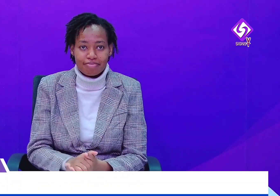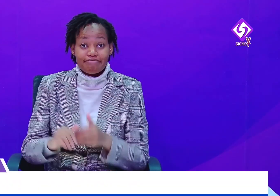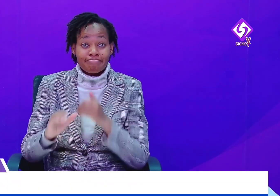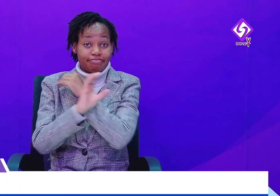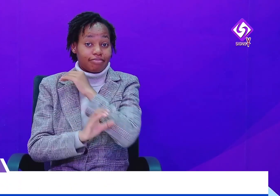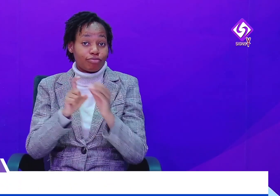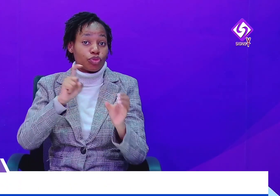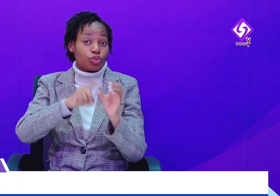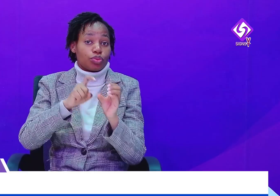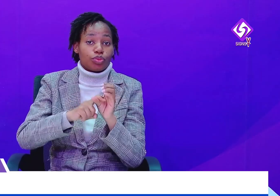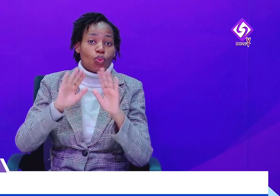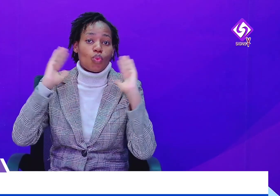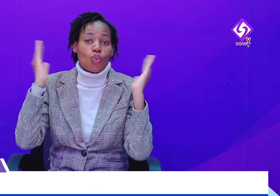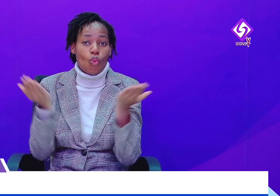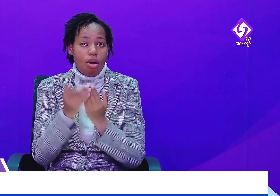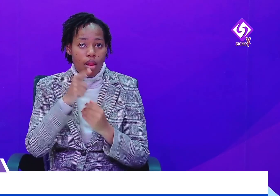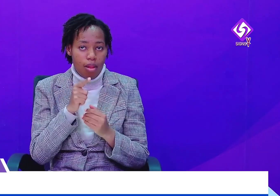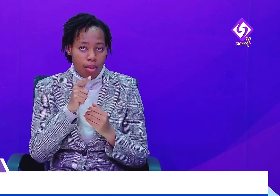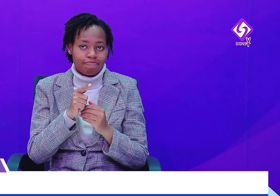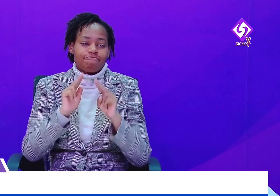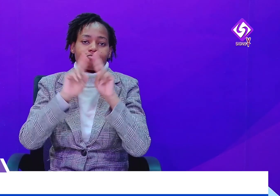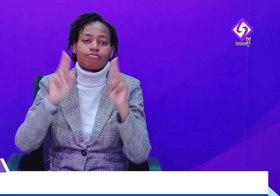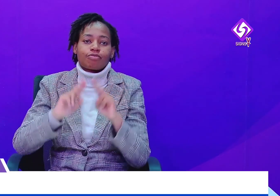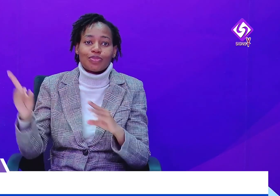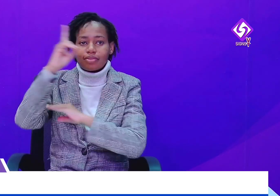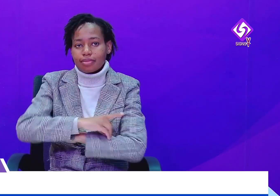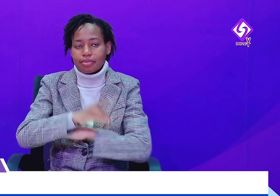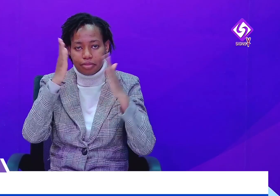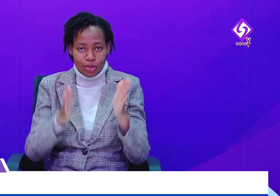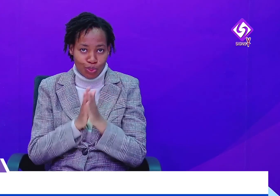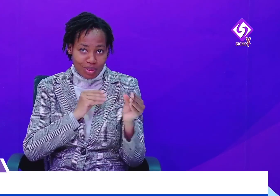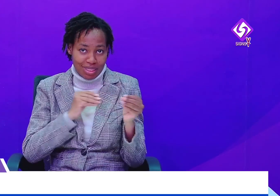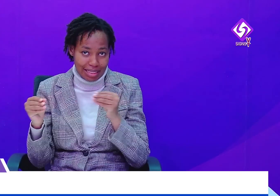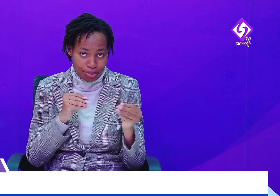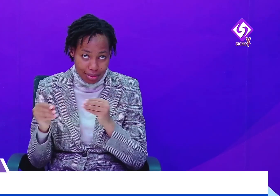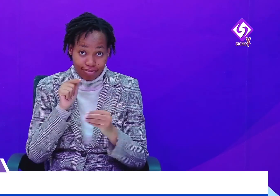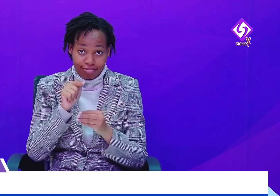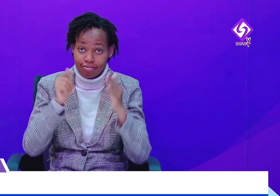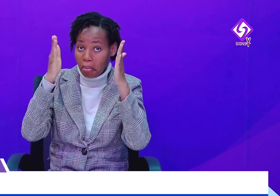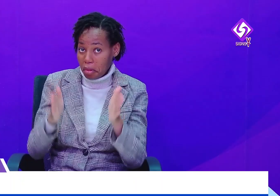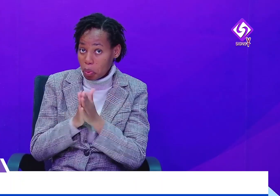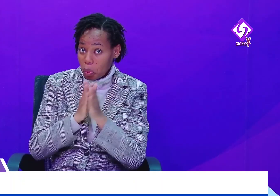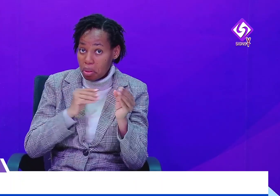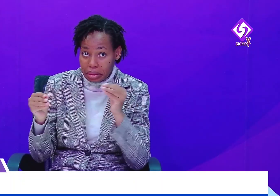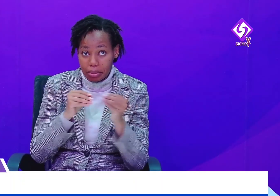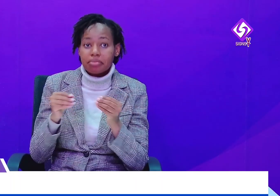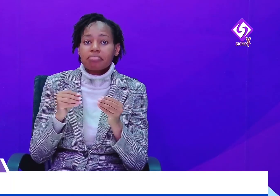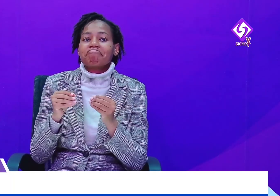on our news. As the country joined the world in marking the International Day of Persons with